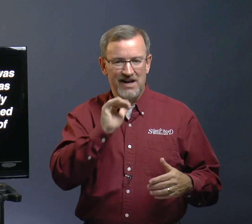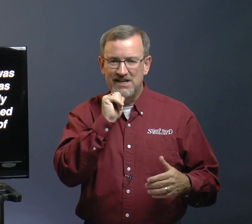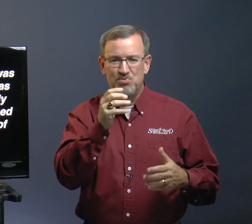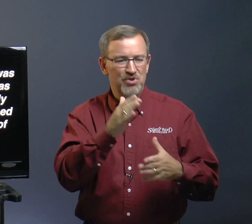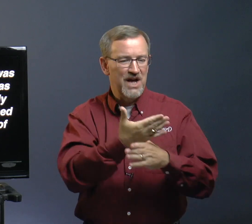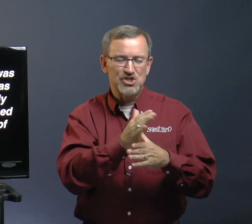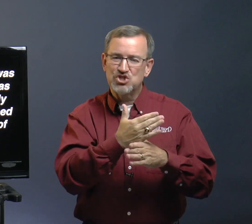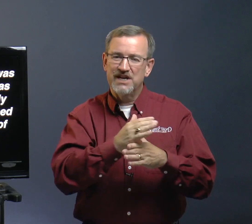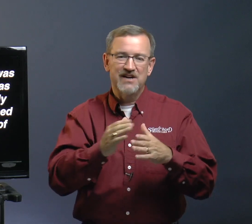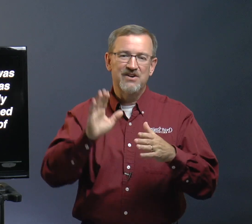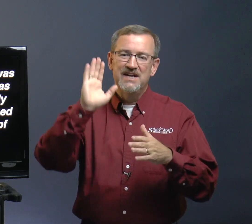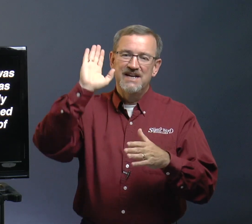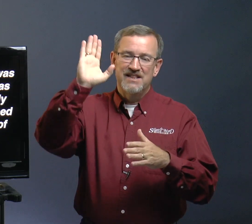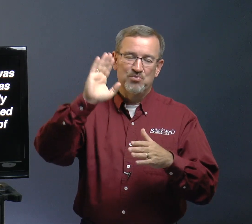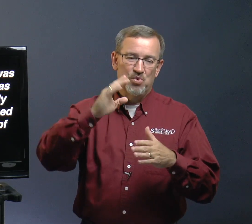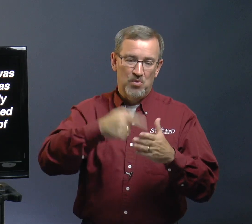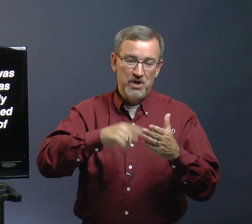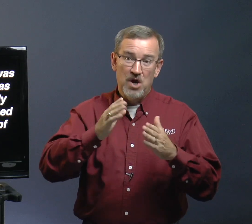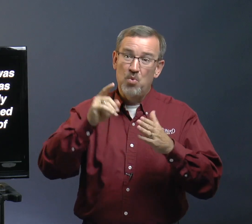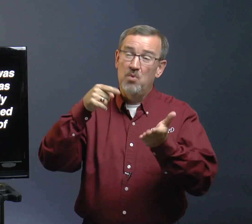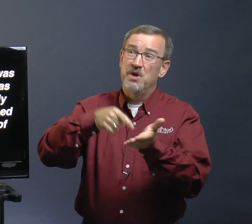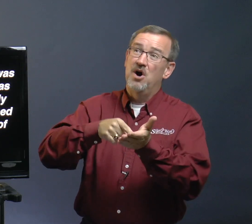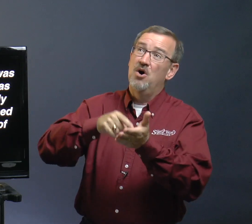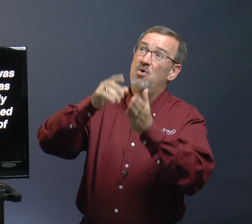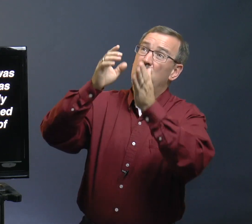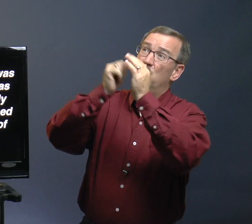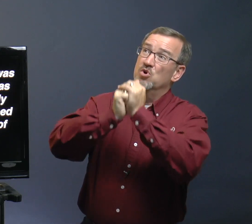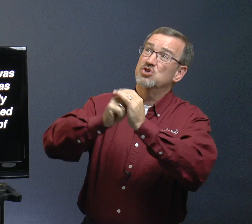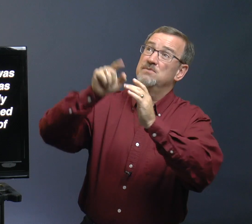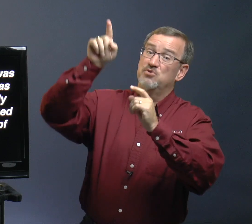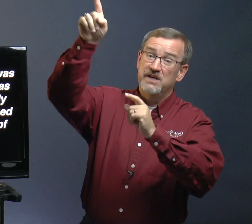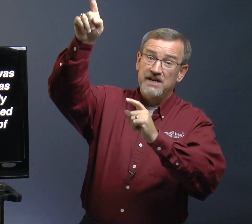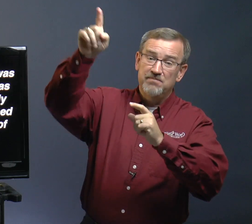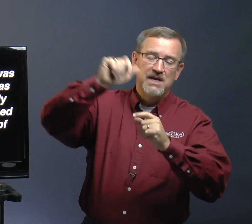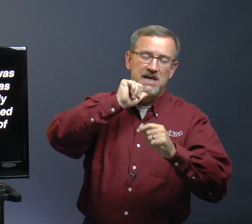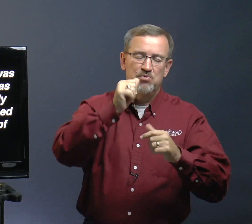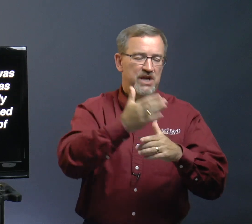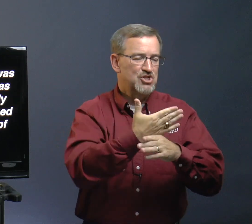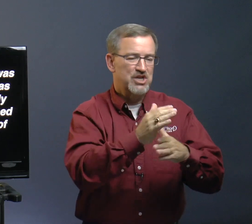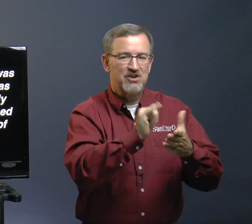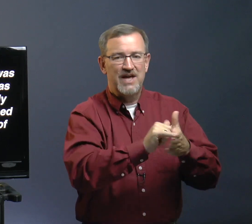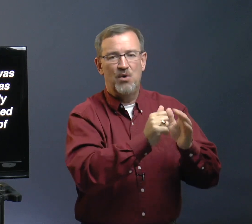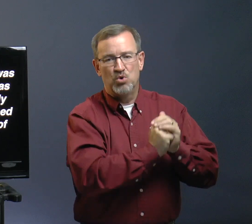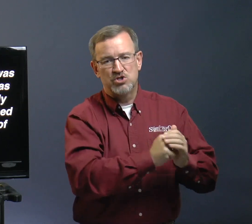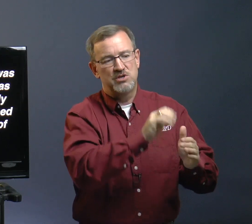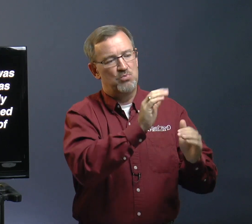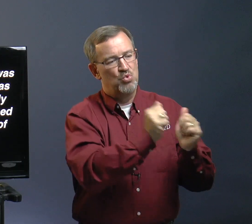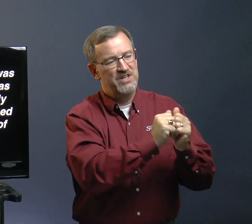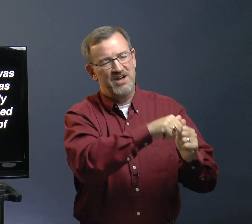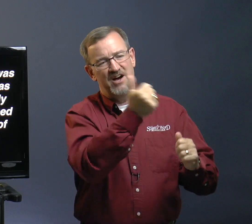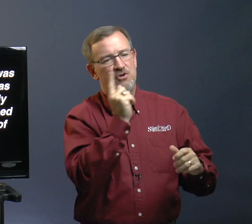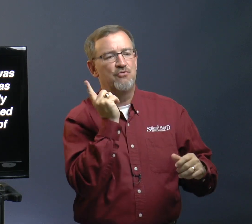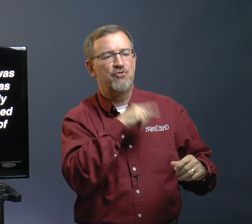He will not share what we owe worship to Him. He will not share that worship with other